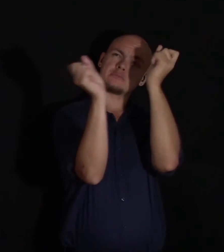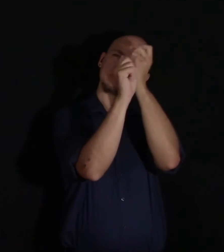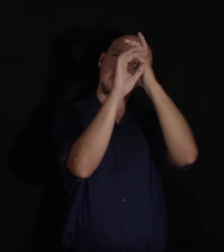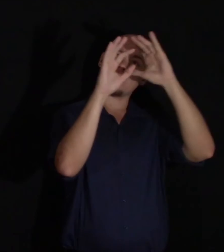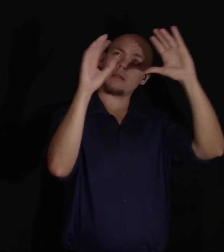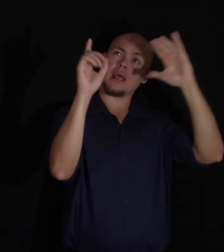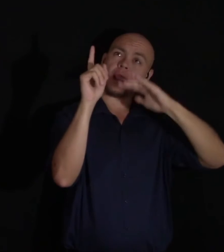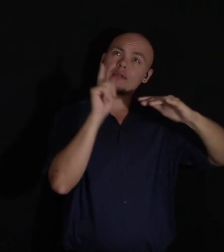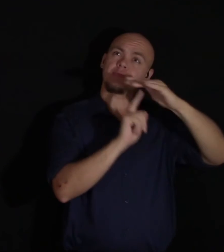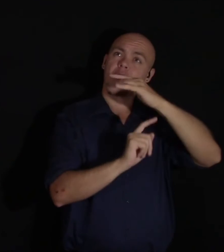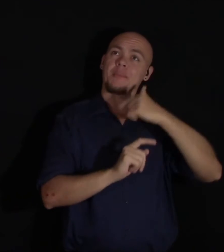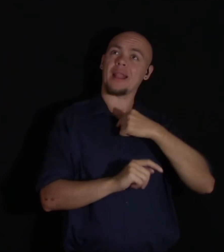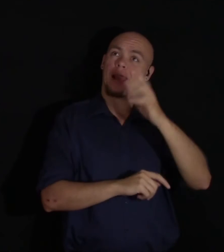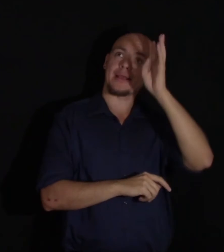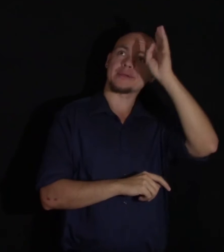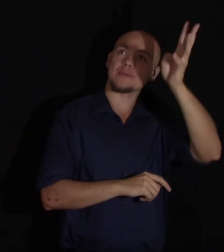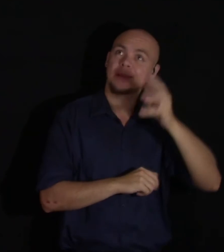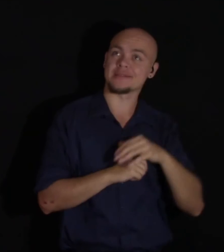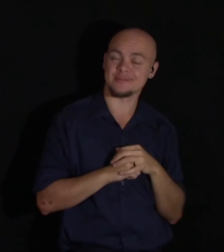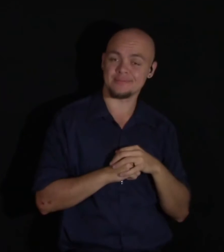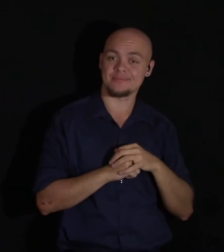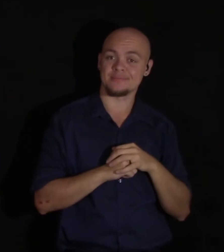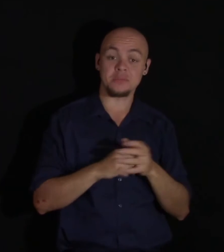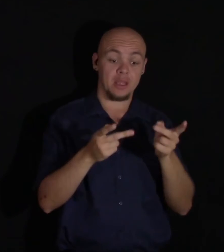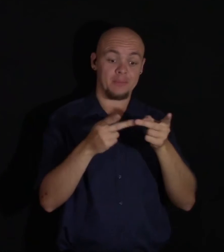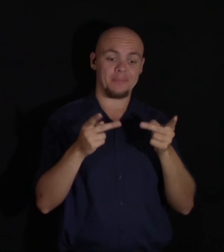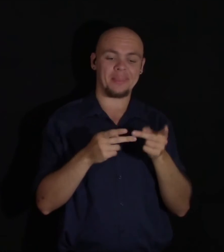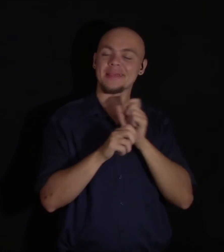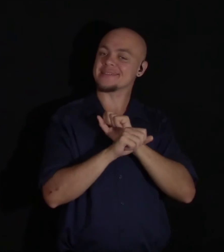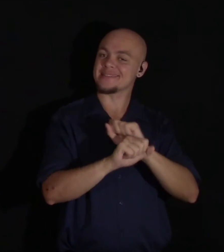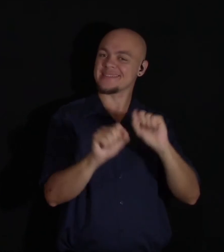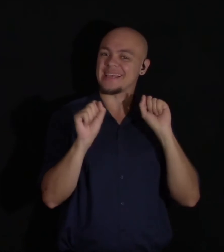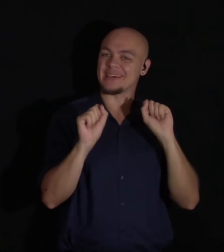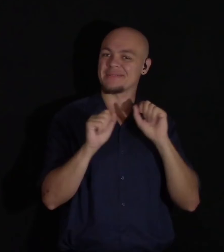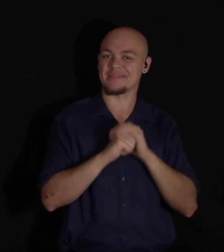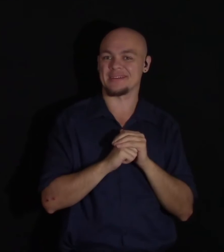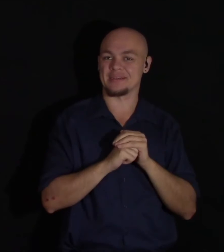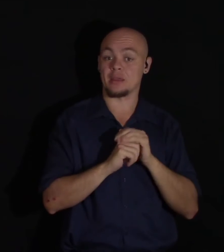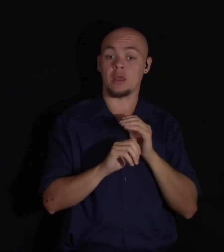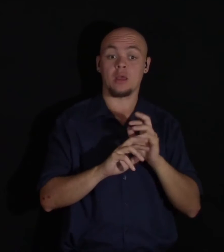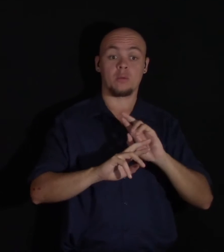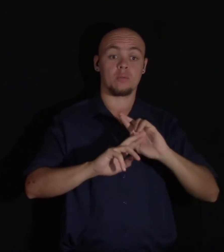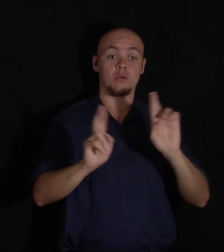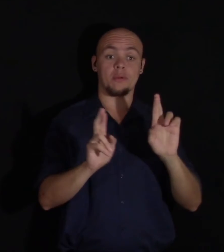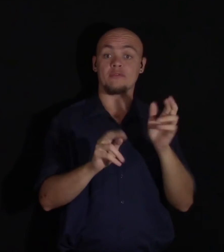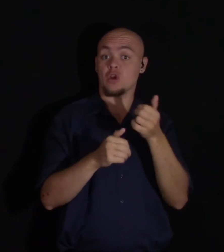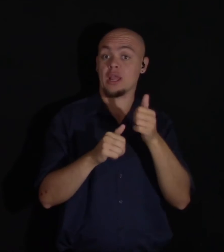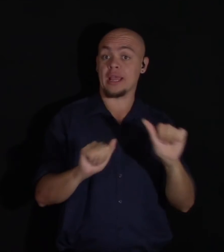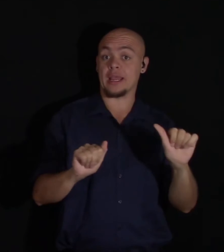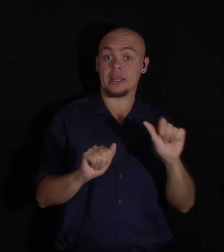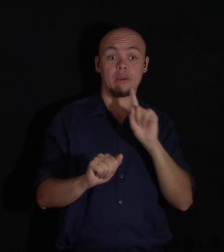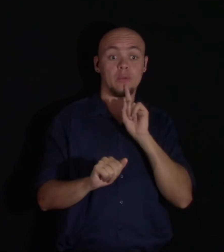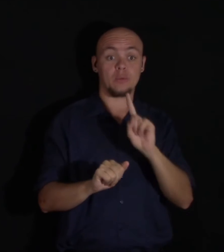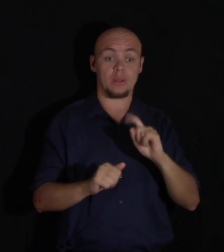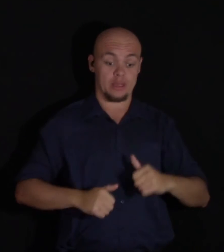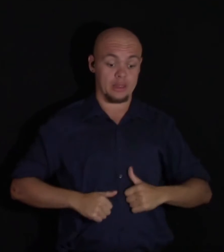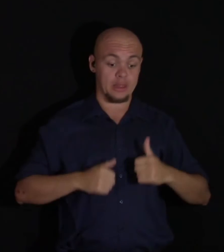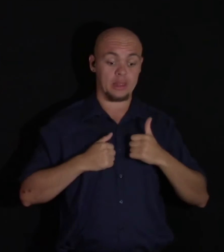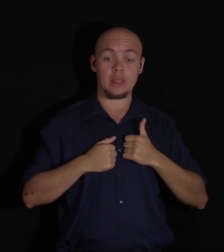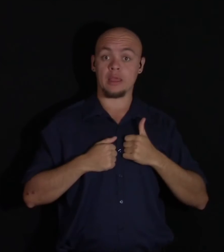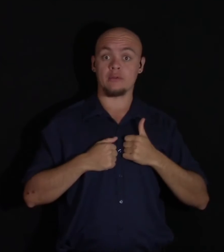of my own creation, a safe place. This is the way to prepare for whatever real-life ordeals may be on the